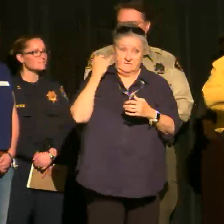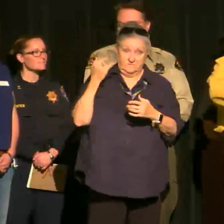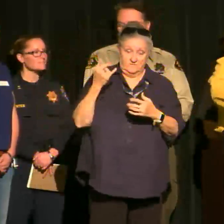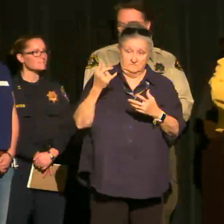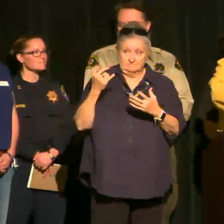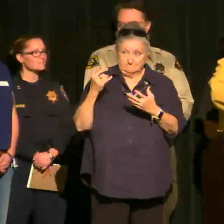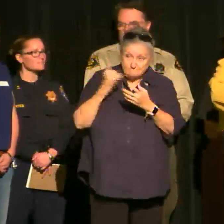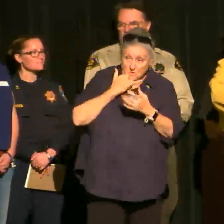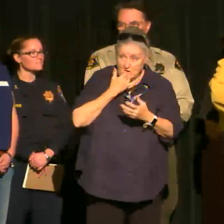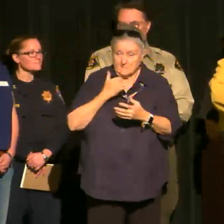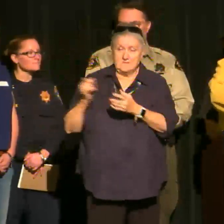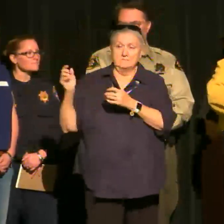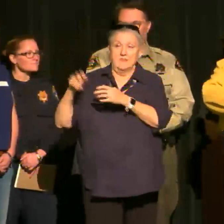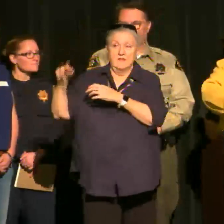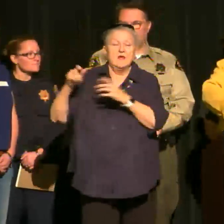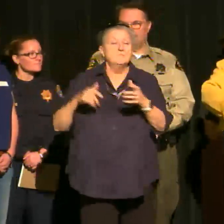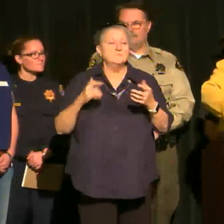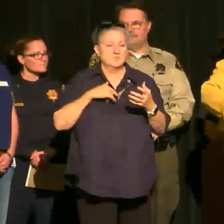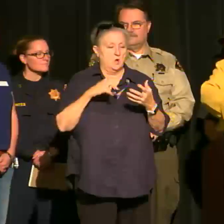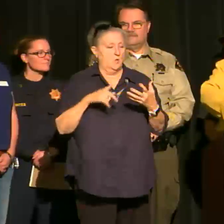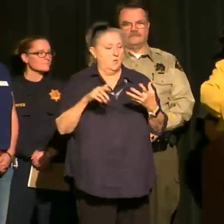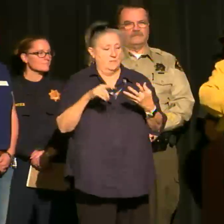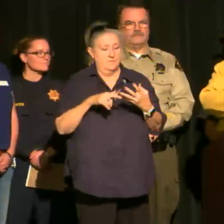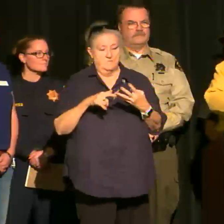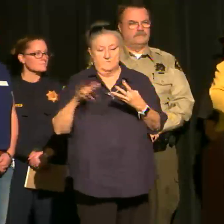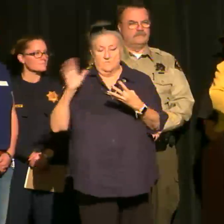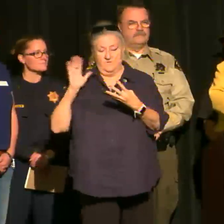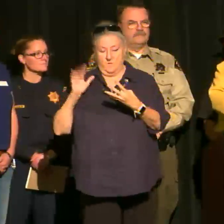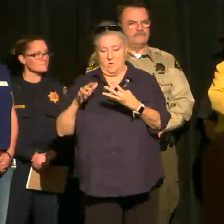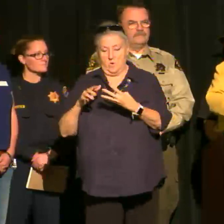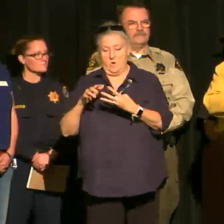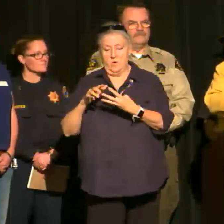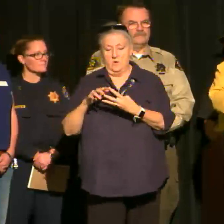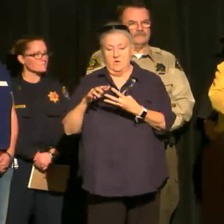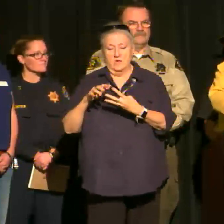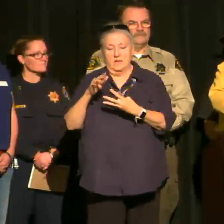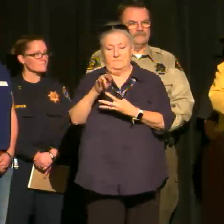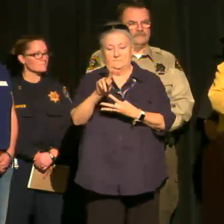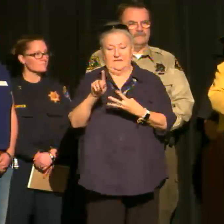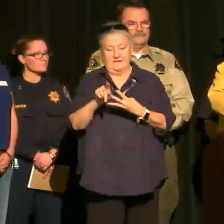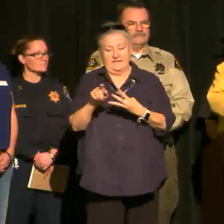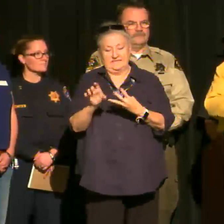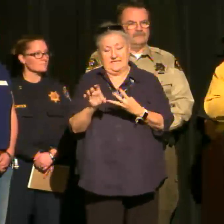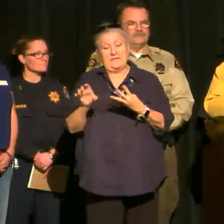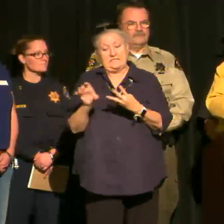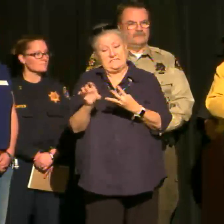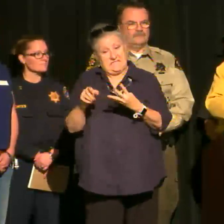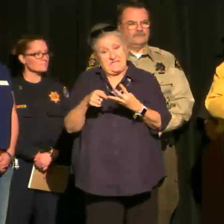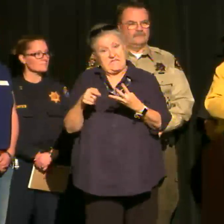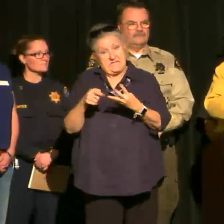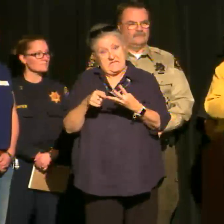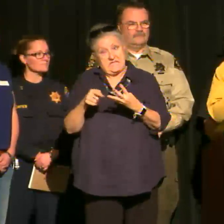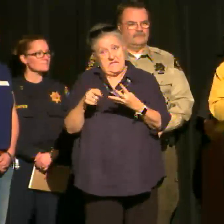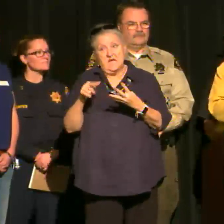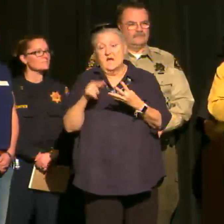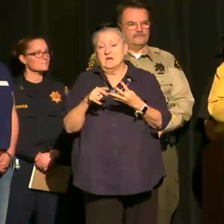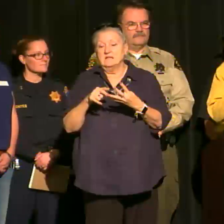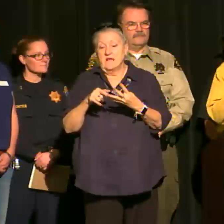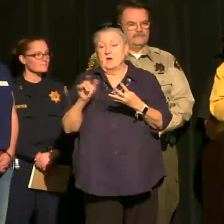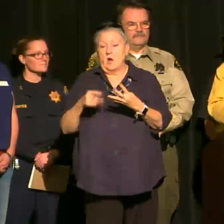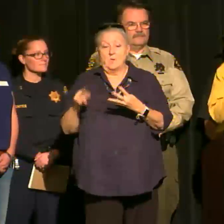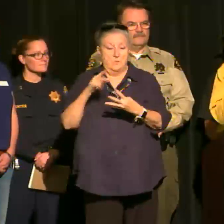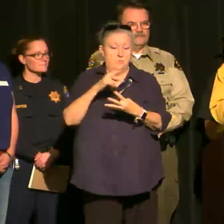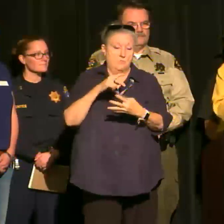was our contingency is now our primary line. We're going direct again. We're holding it right where it is, and that's our plan. Our